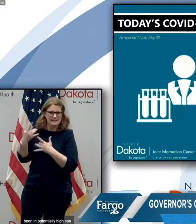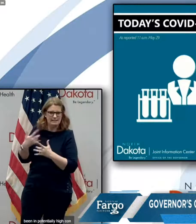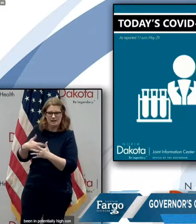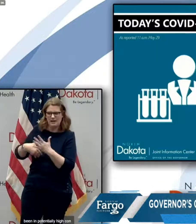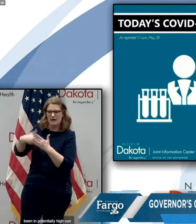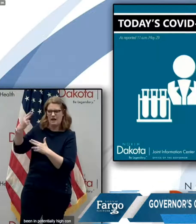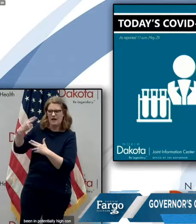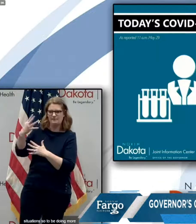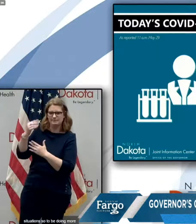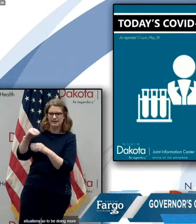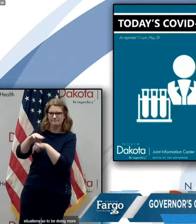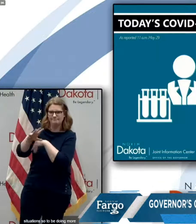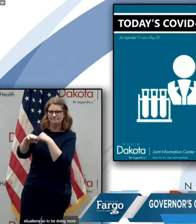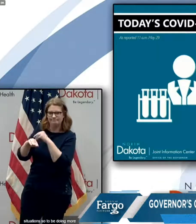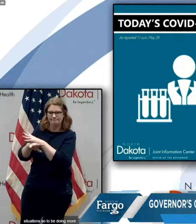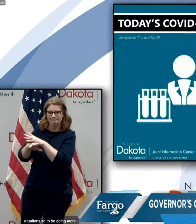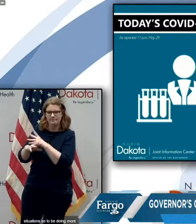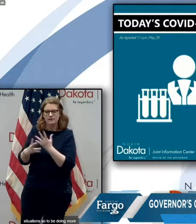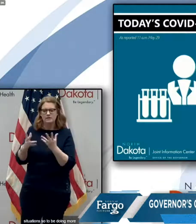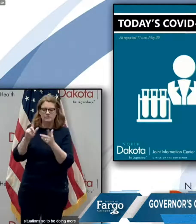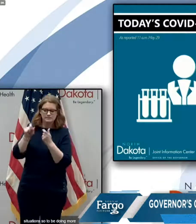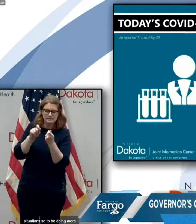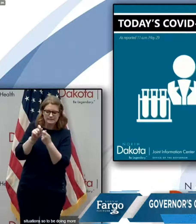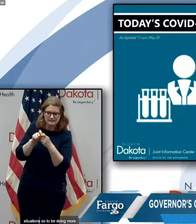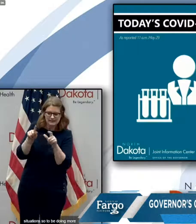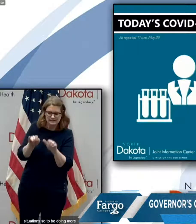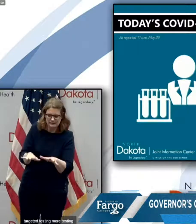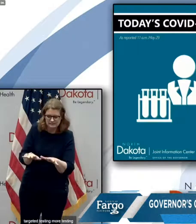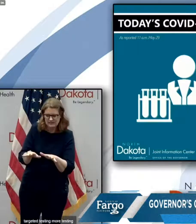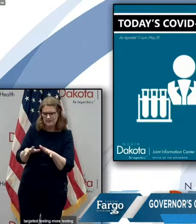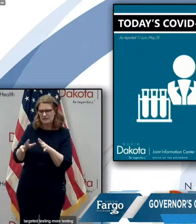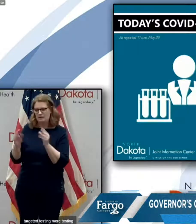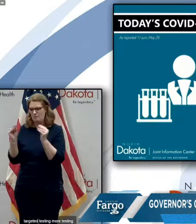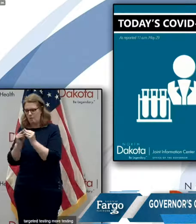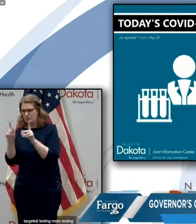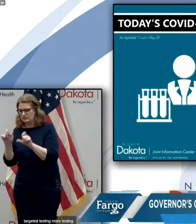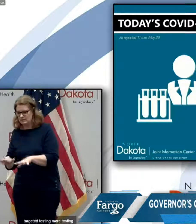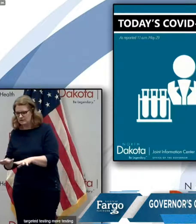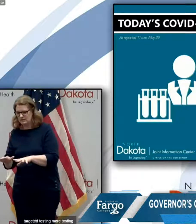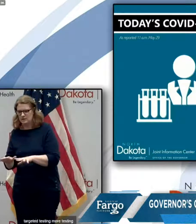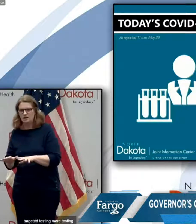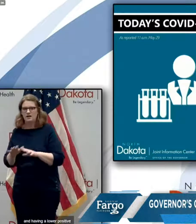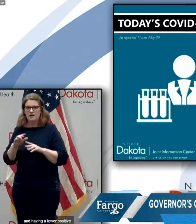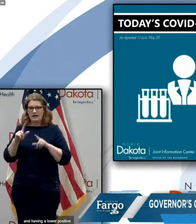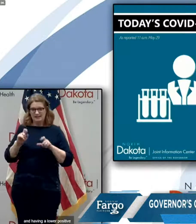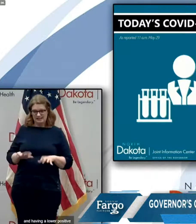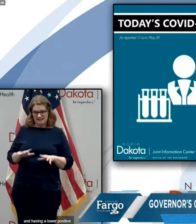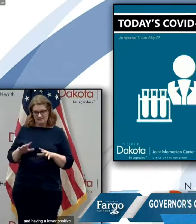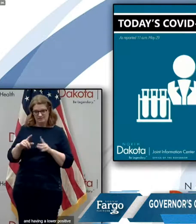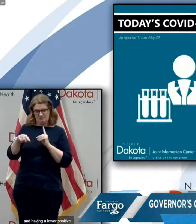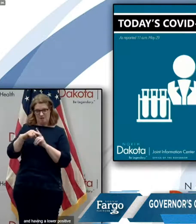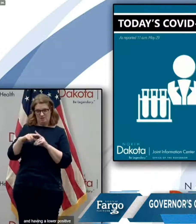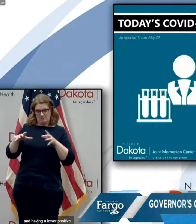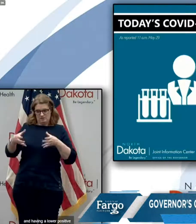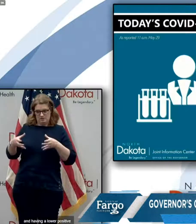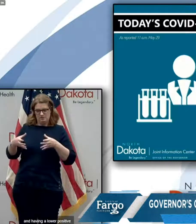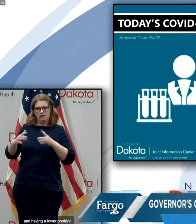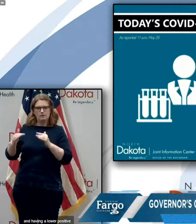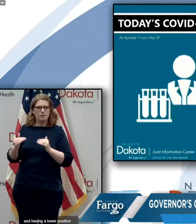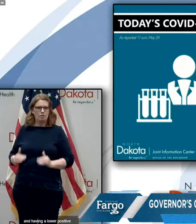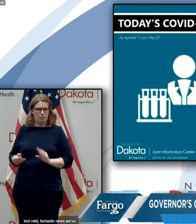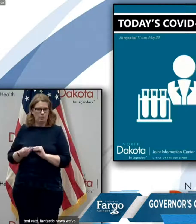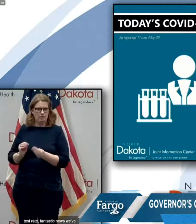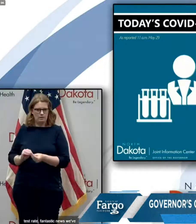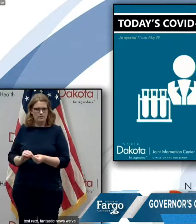targeted testing, more testing, and having a lower positive test rate, fantastic news. We've completed